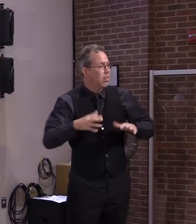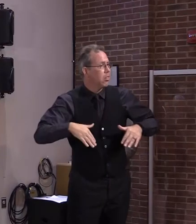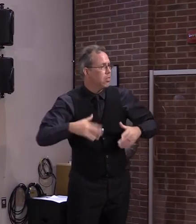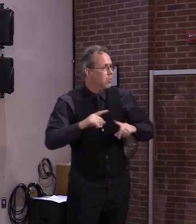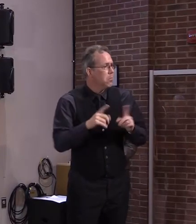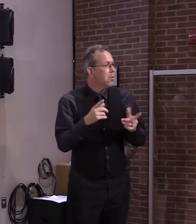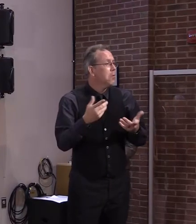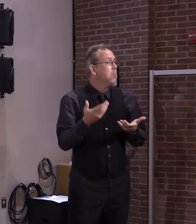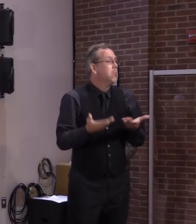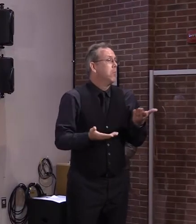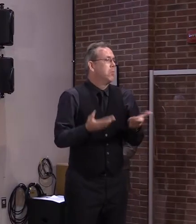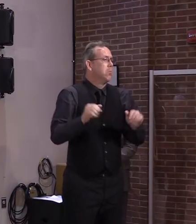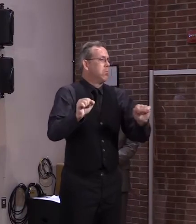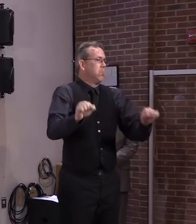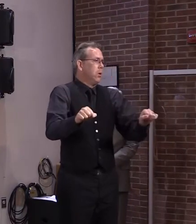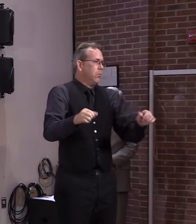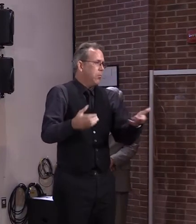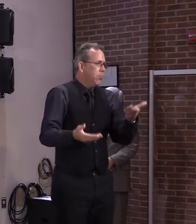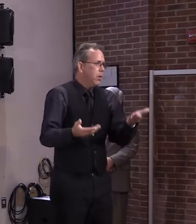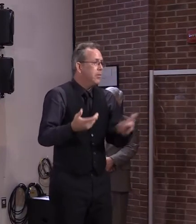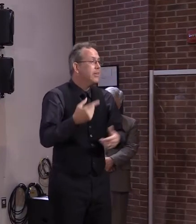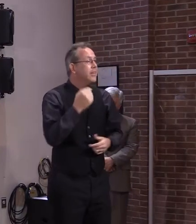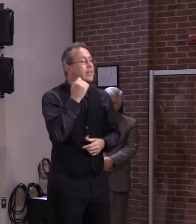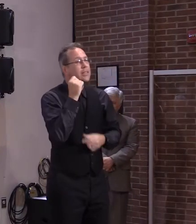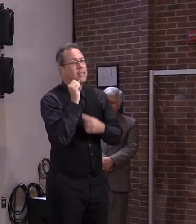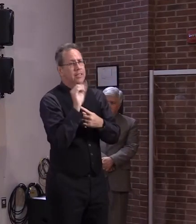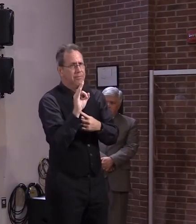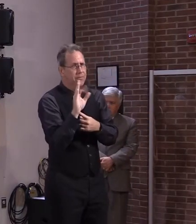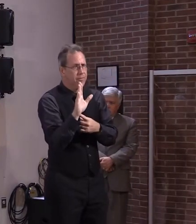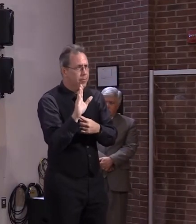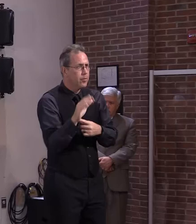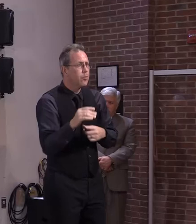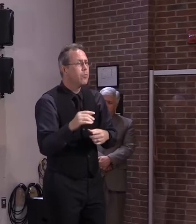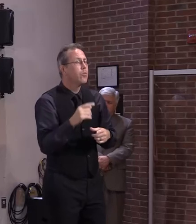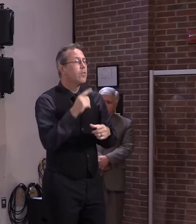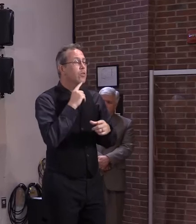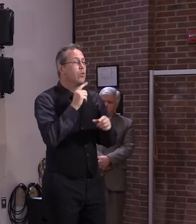balance, the adherence to various parts of mitigation strategies,